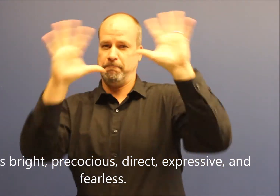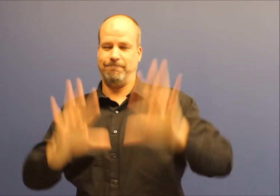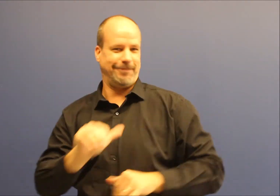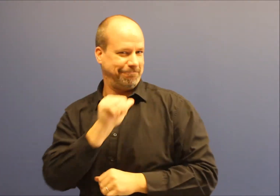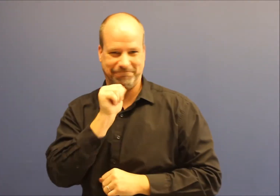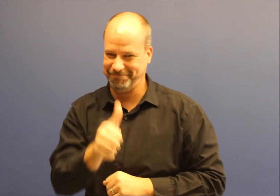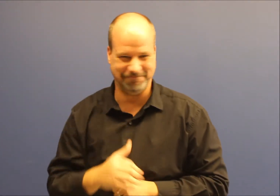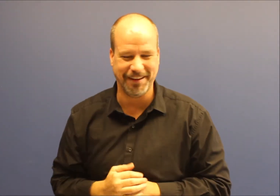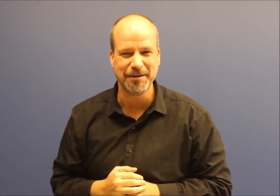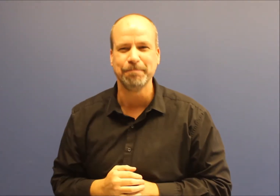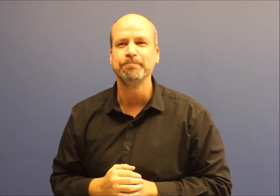fearless.